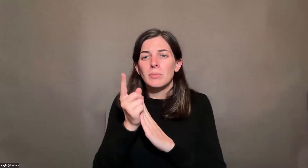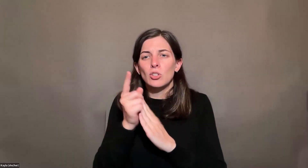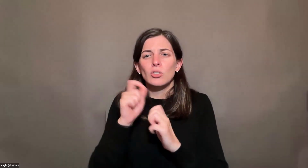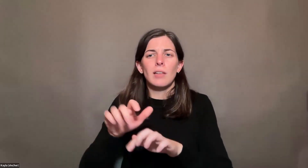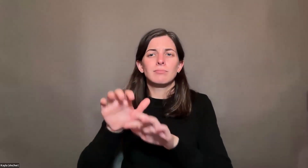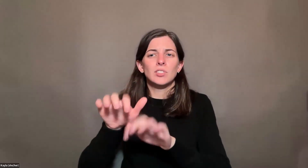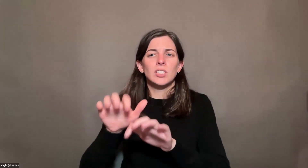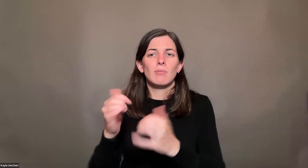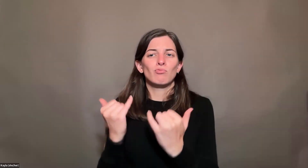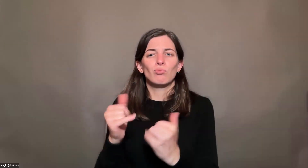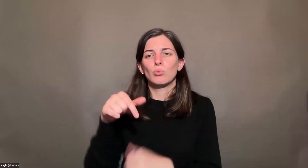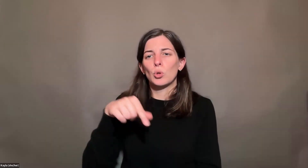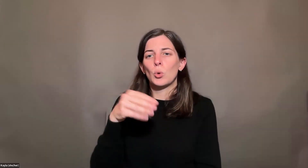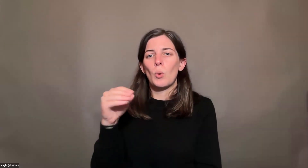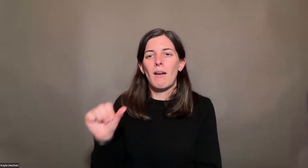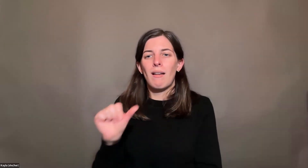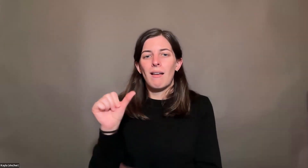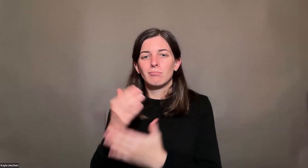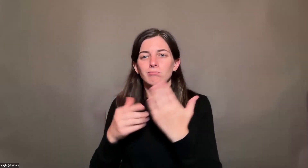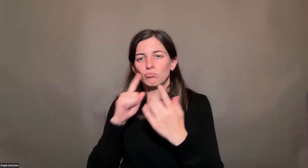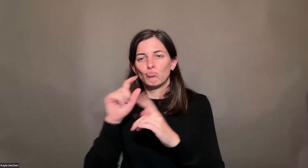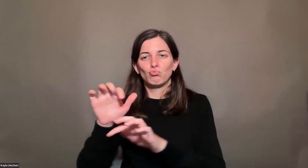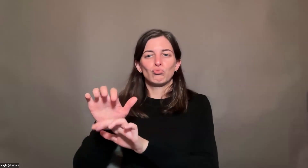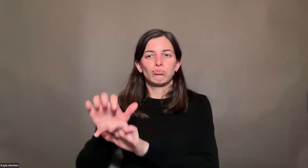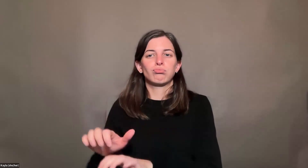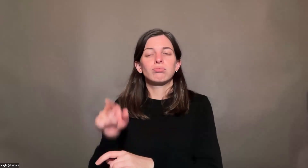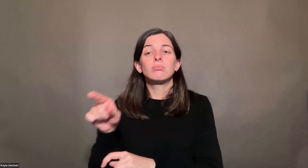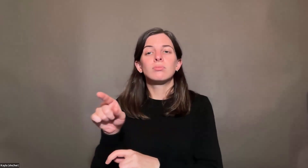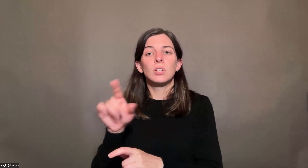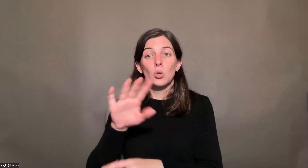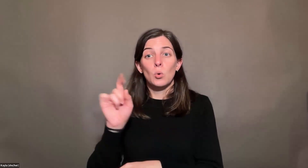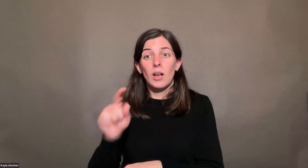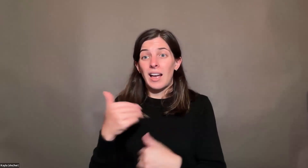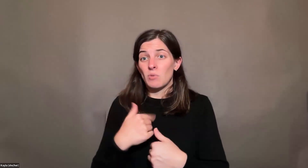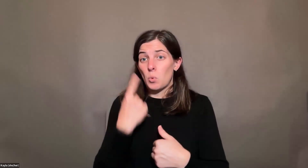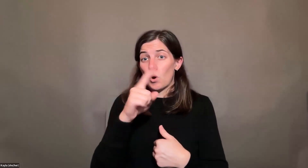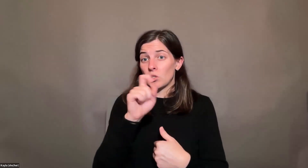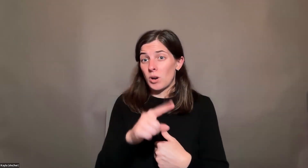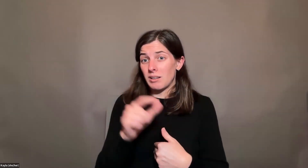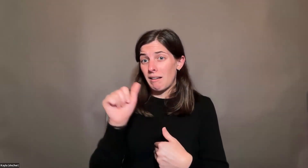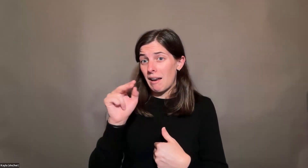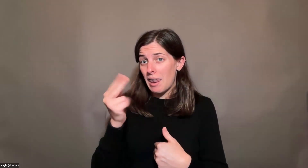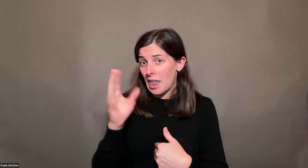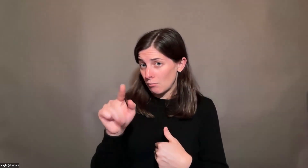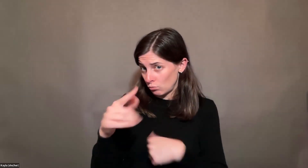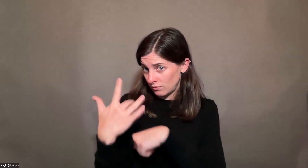in the Q&A section. So I have got a question here, Anam, if you're available. The first one